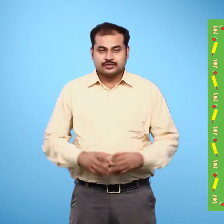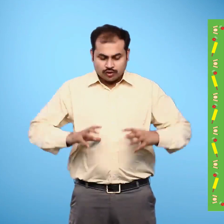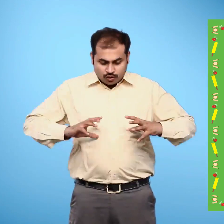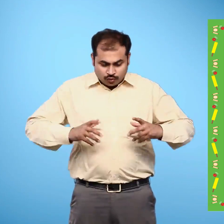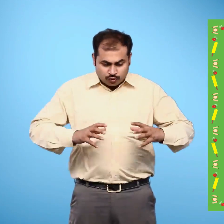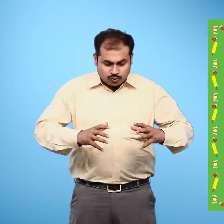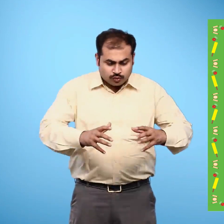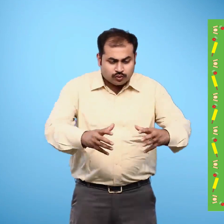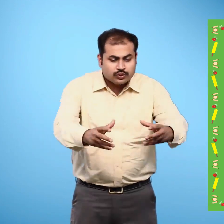What rolls?